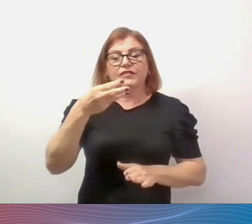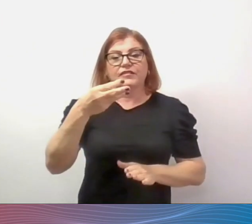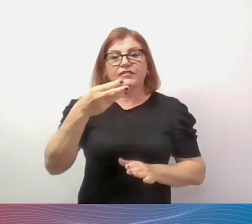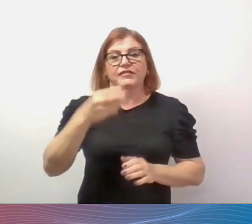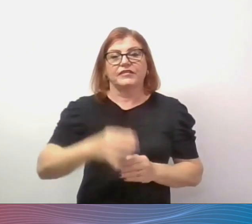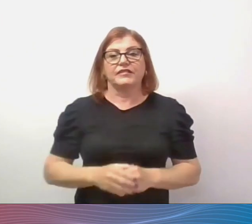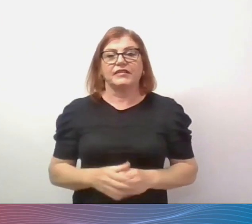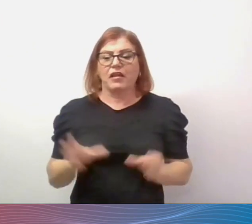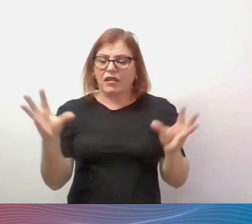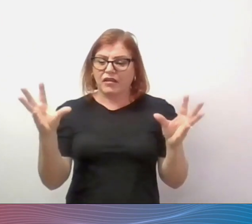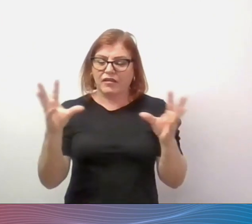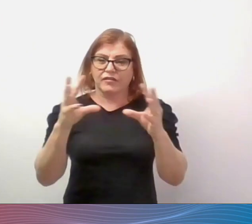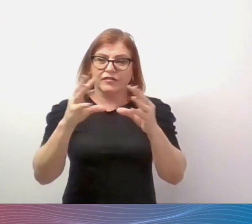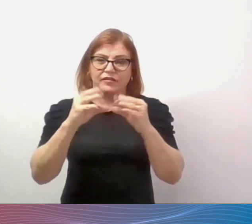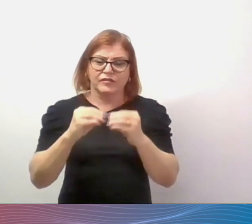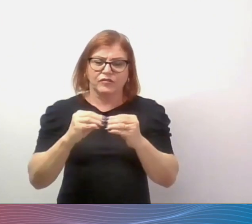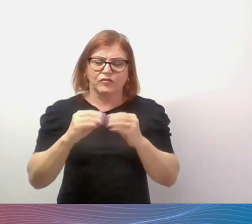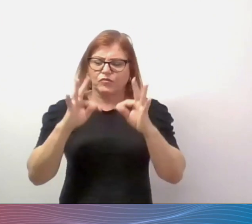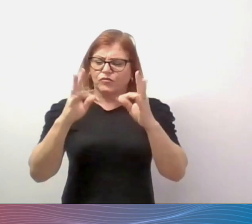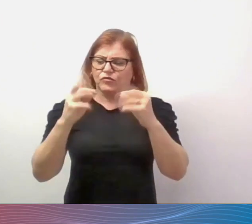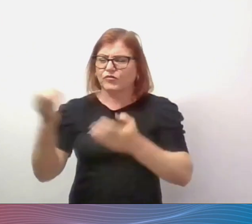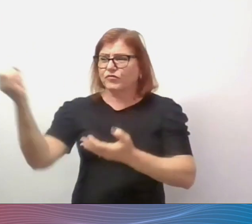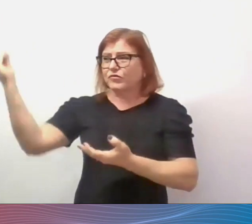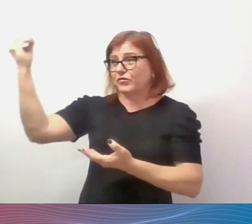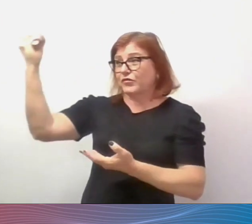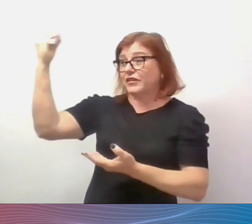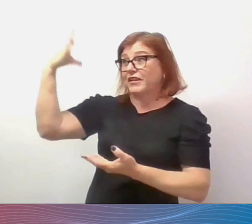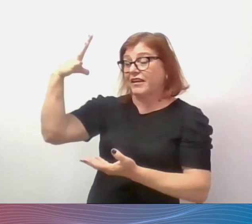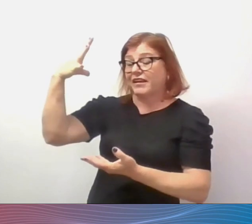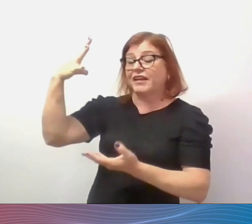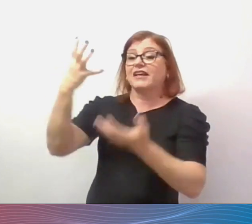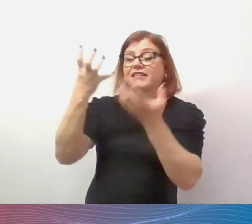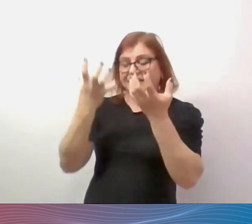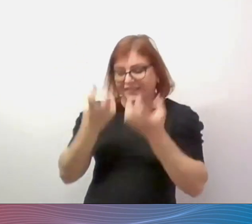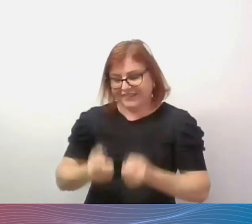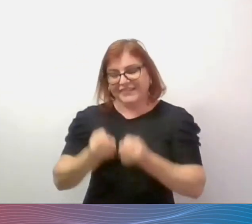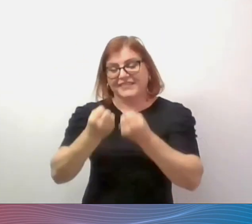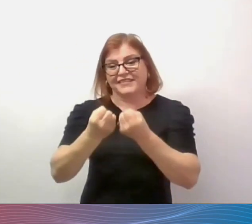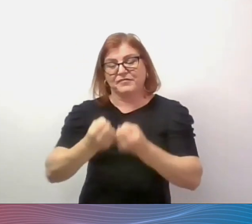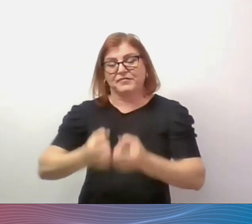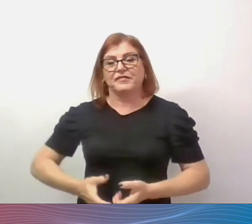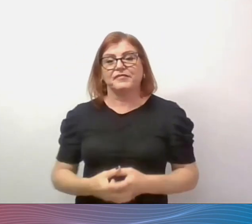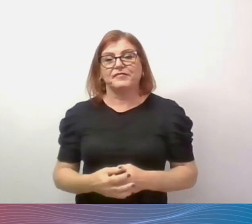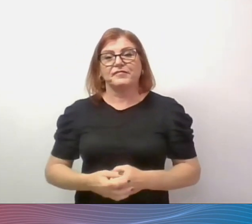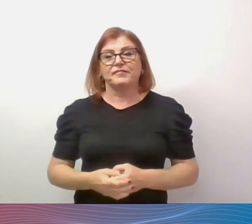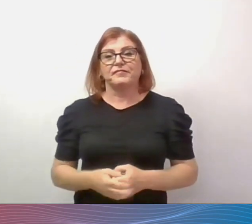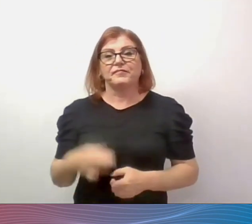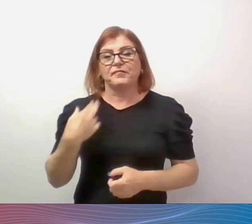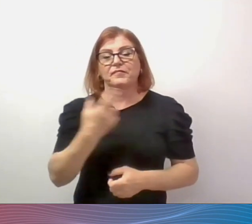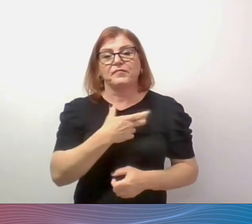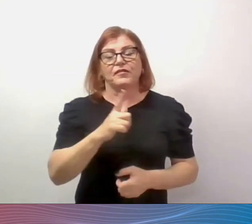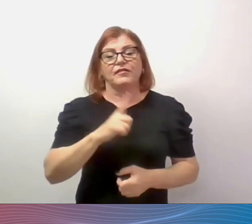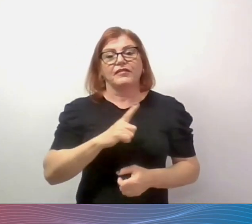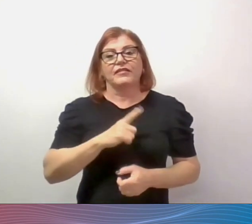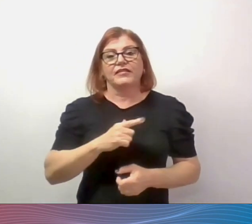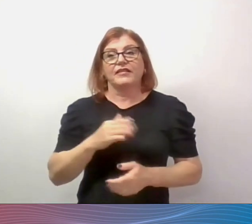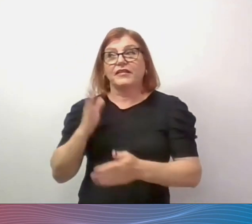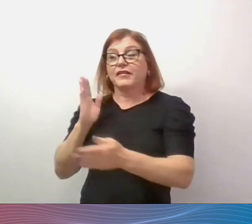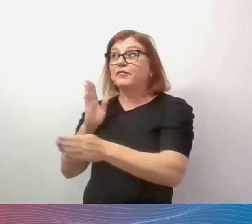a graça pode nos dar. It is a summary of everything that grace can give us. Nós temos acesso a Deus